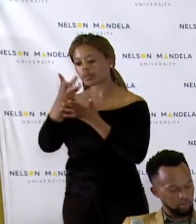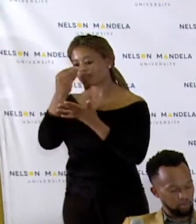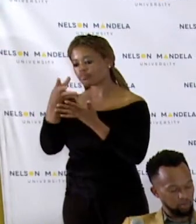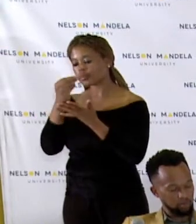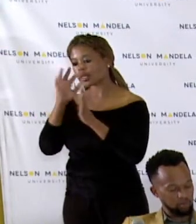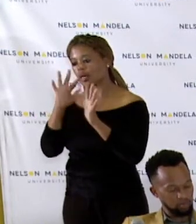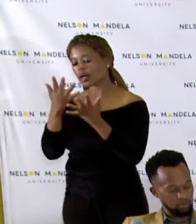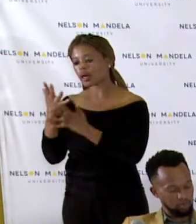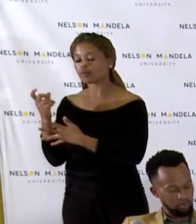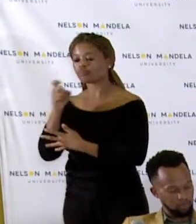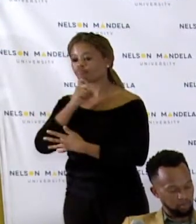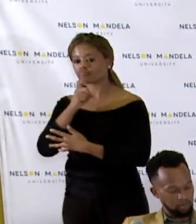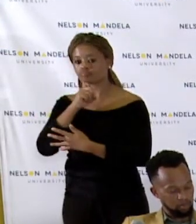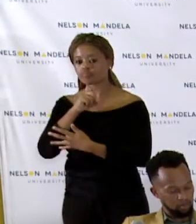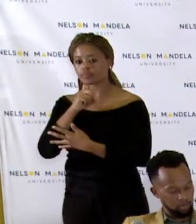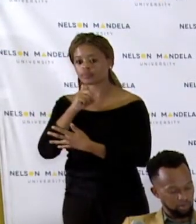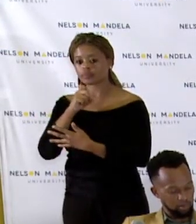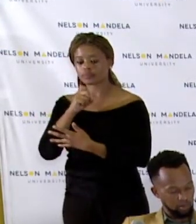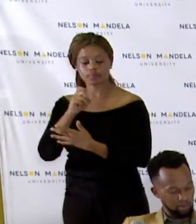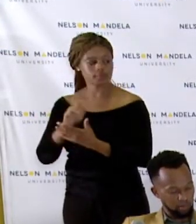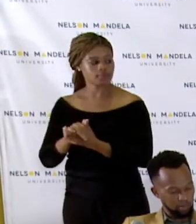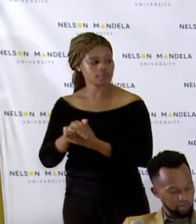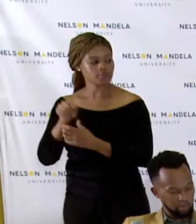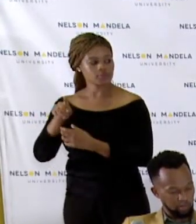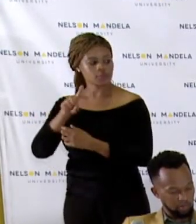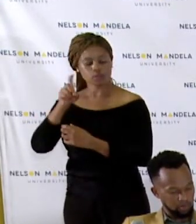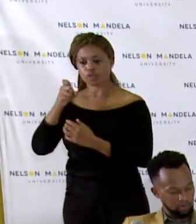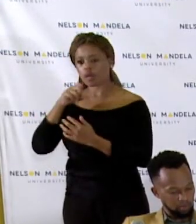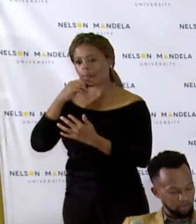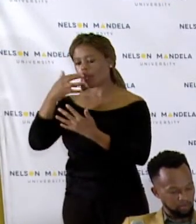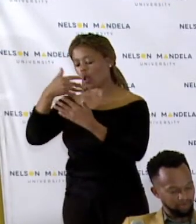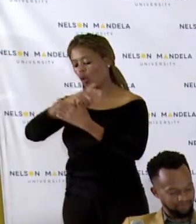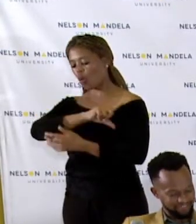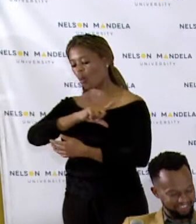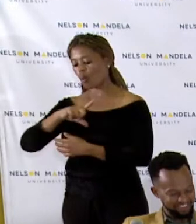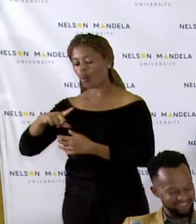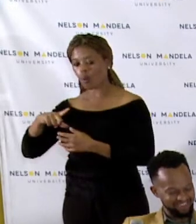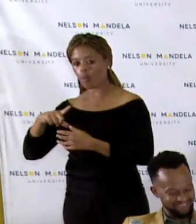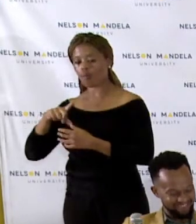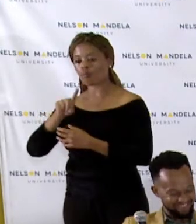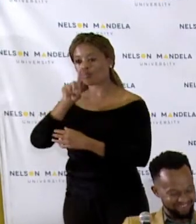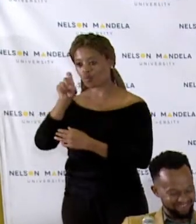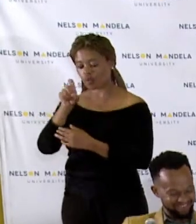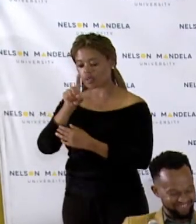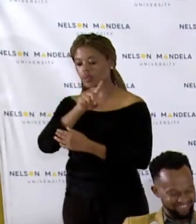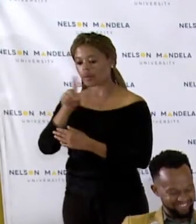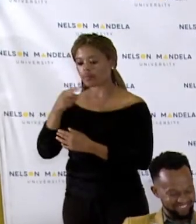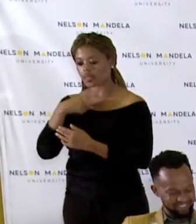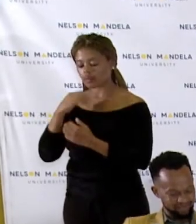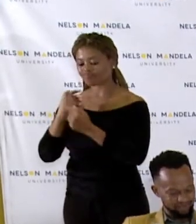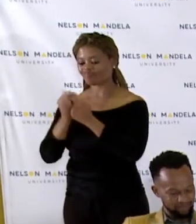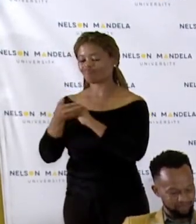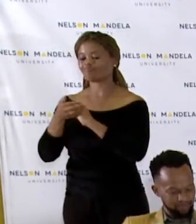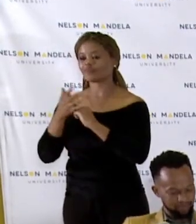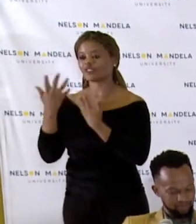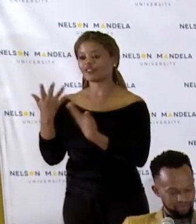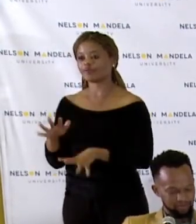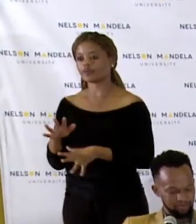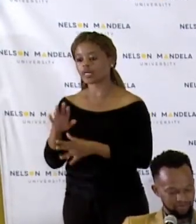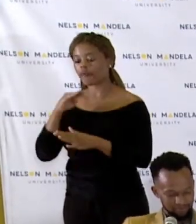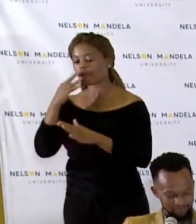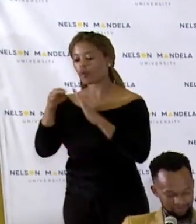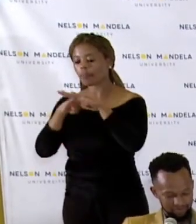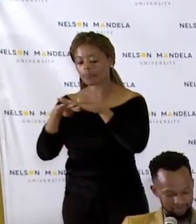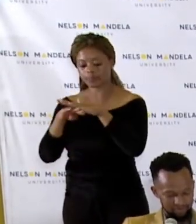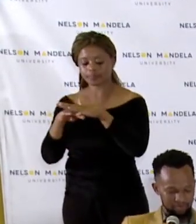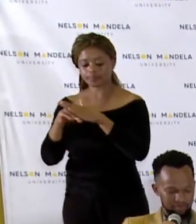to utilize them. This question is a long question, so I hope I've covered it, but I think I tried to cover the